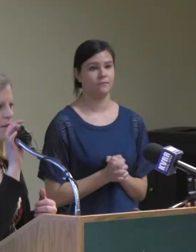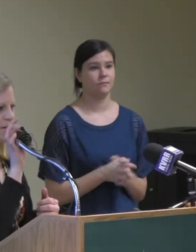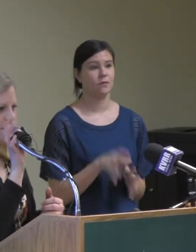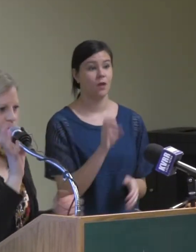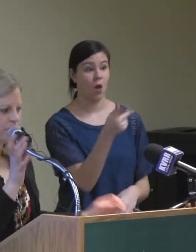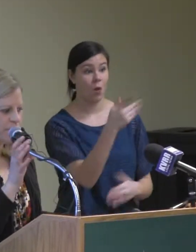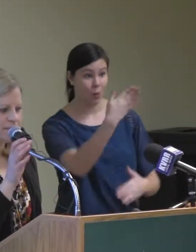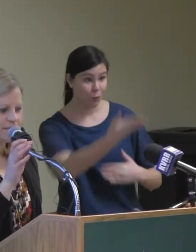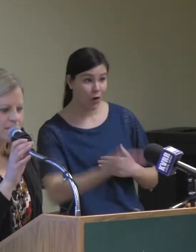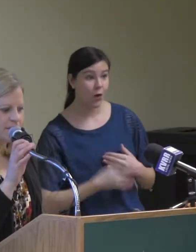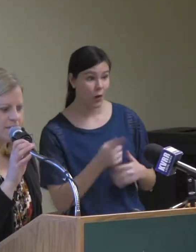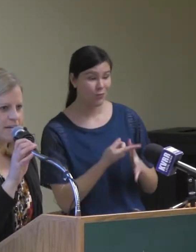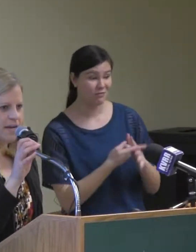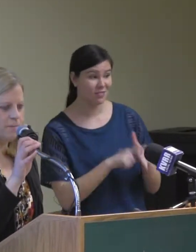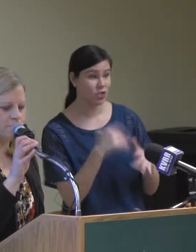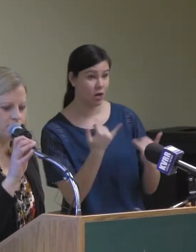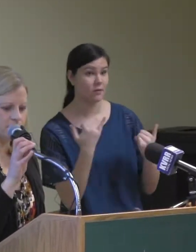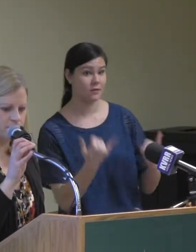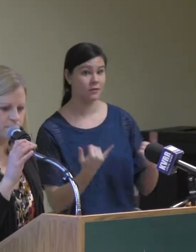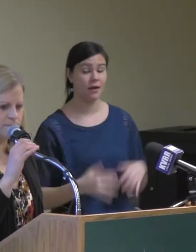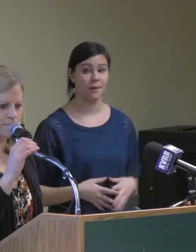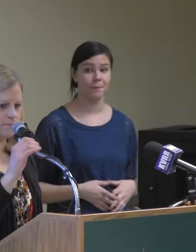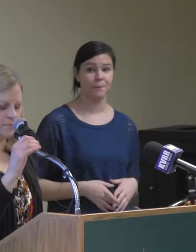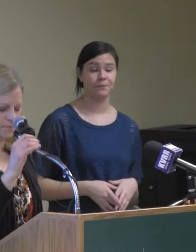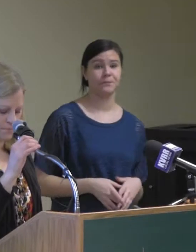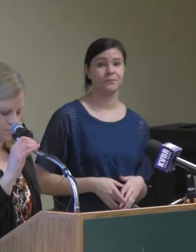Okay, welcome. We're going to get started today.